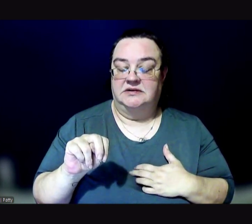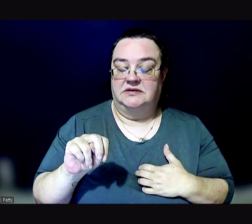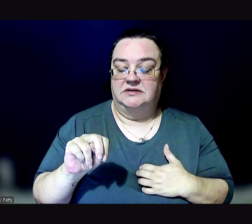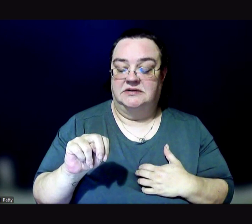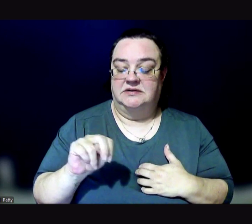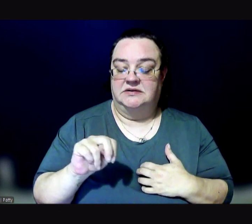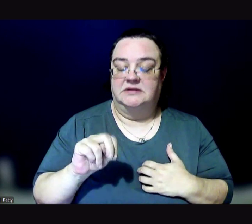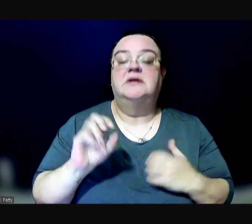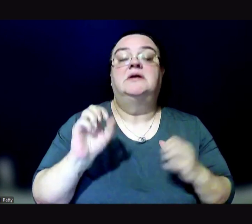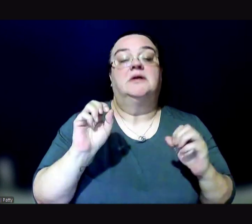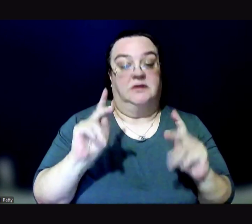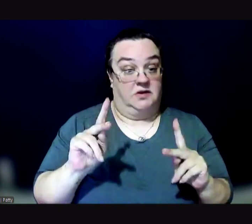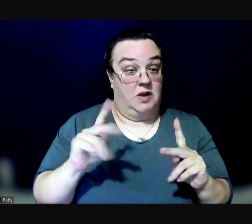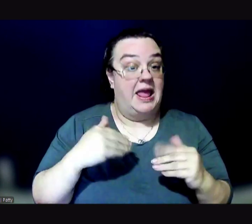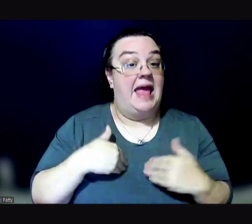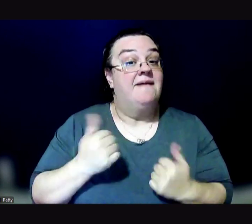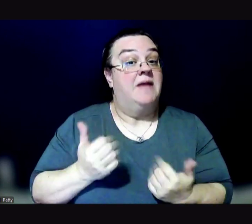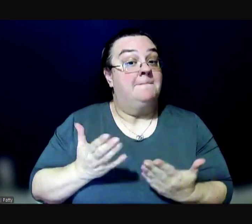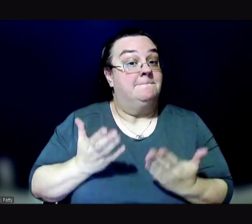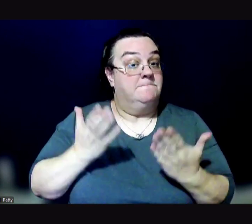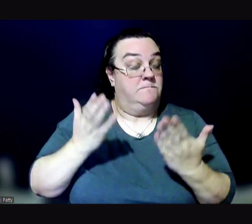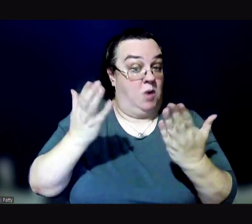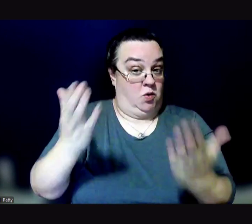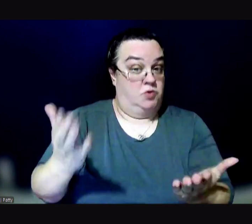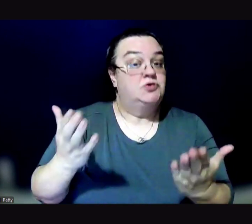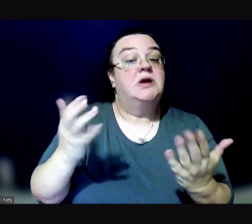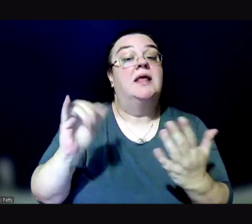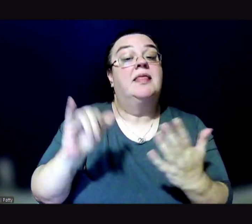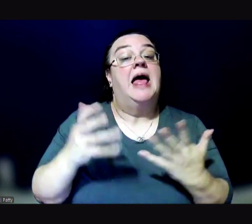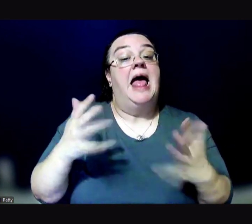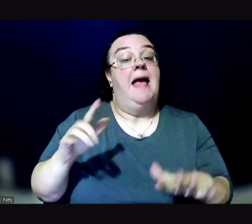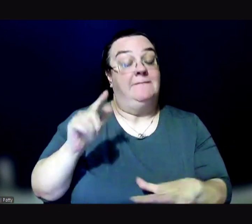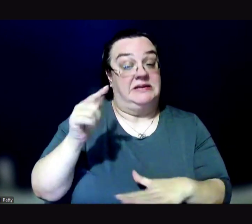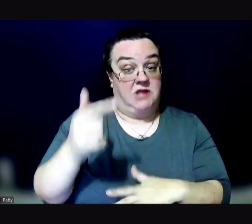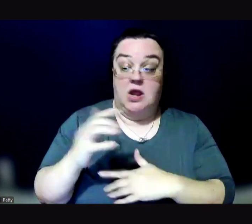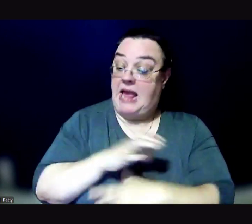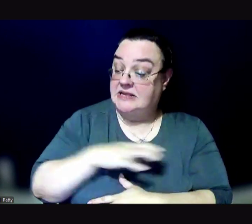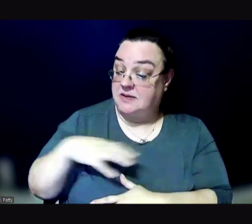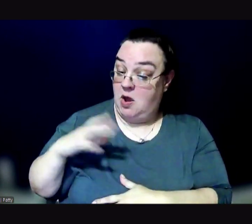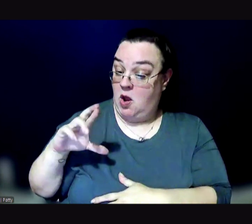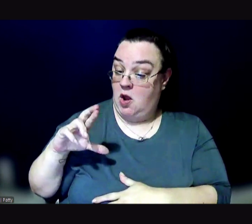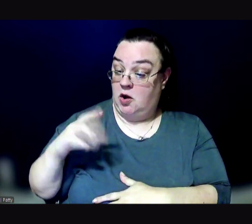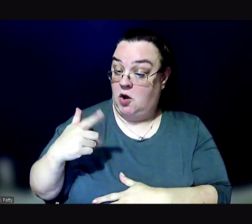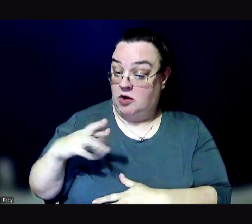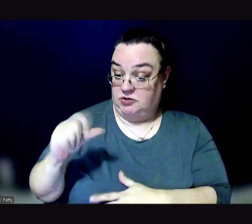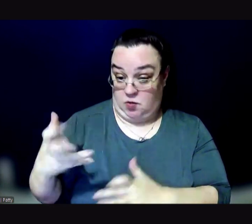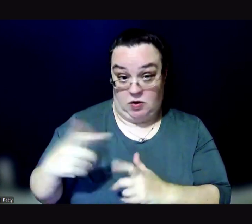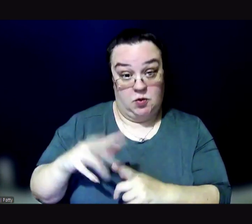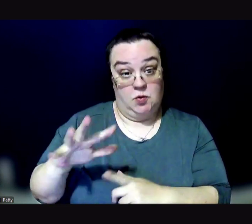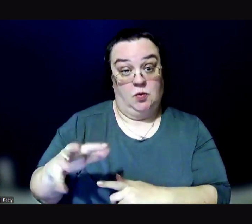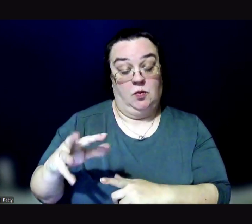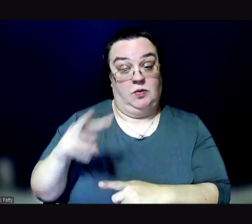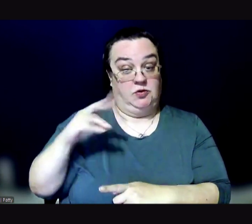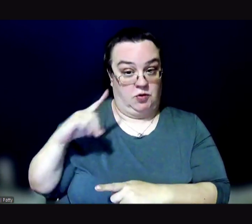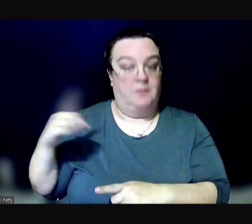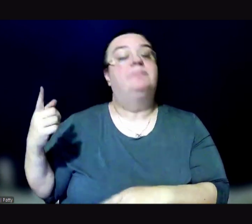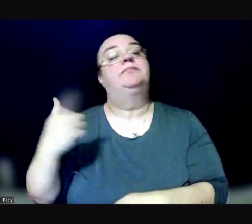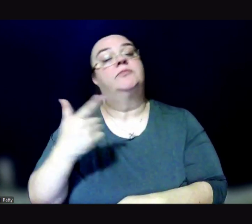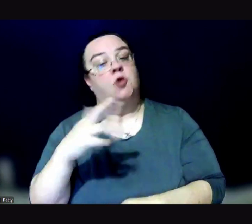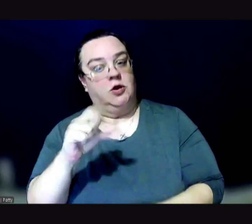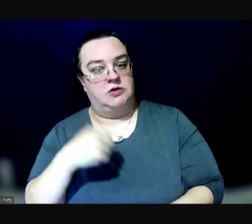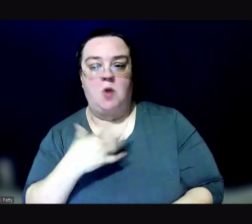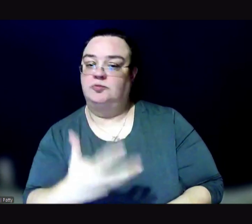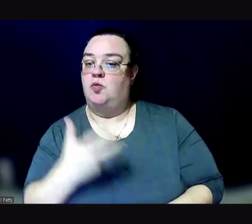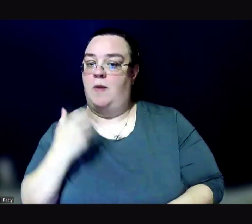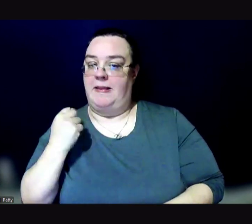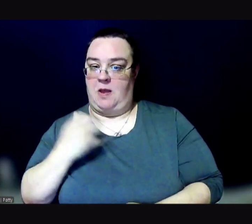all right, there is a motion on the floor and it's been seconded. Councilmember Garces, did you want to withdraw? I would like to withdraw my motion. All